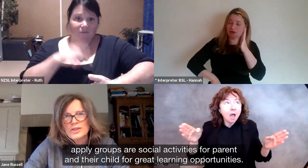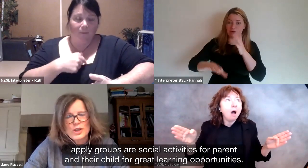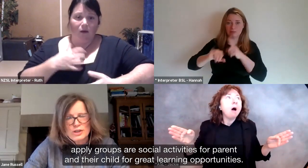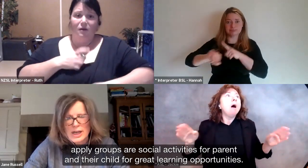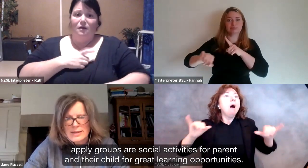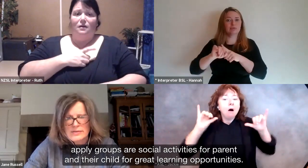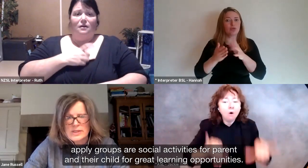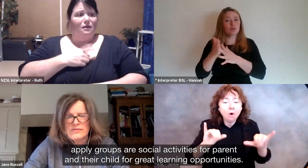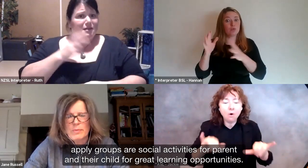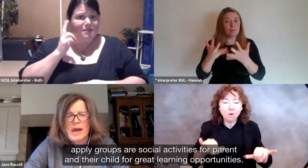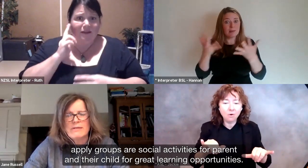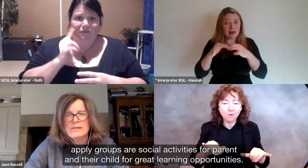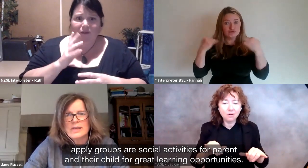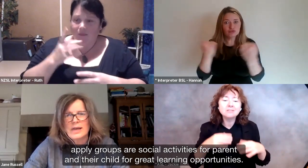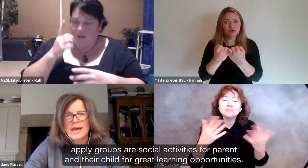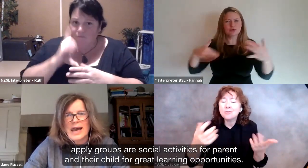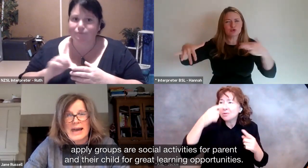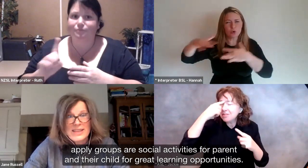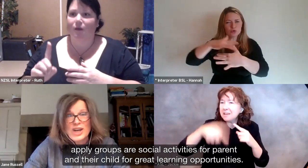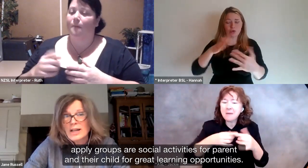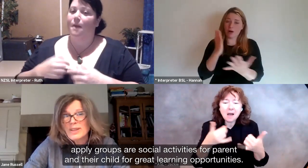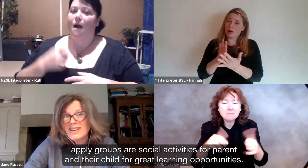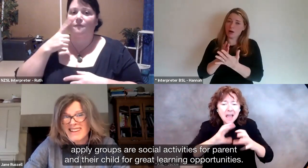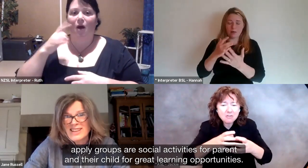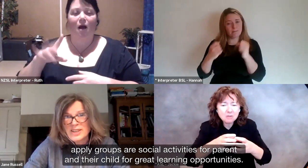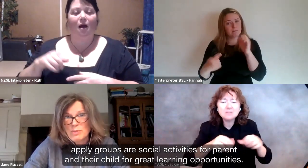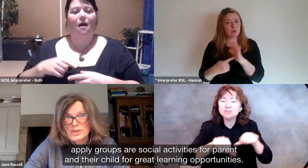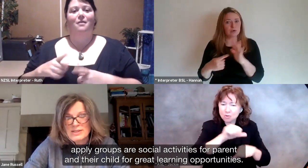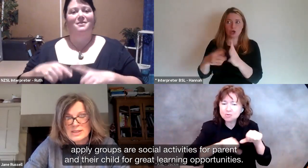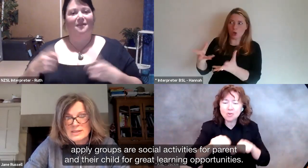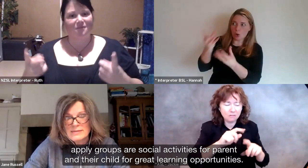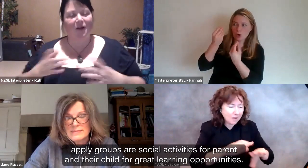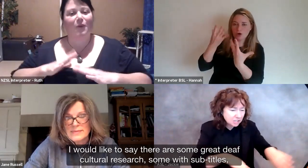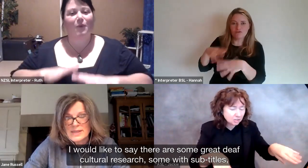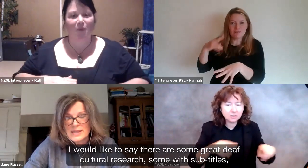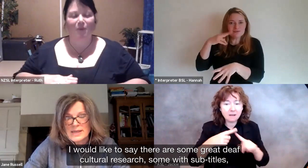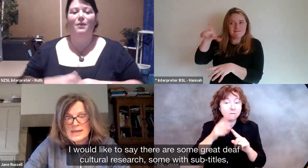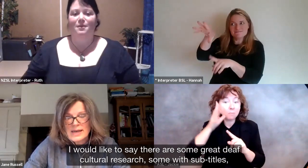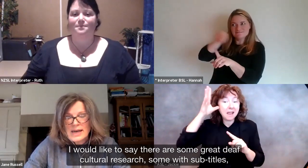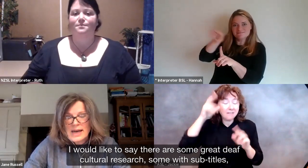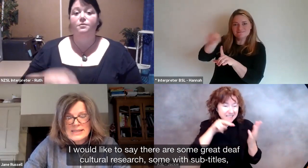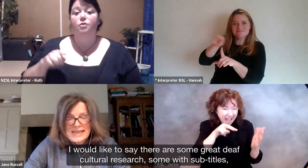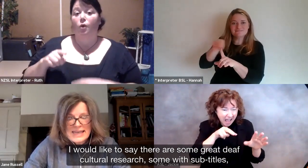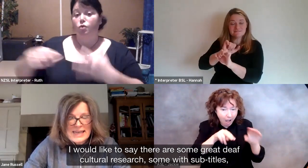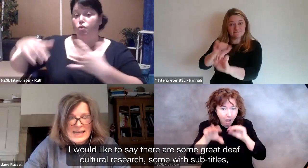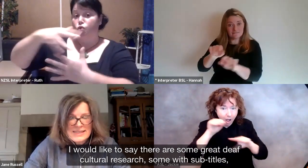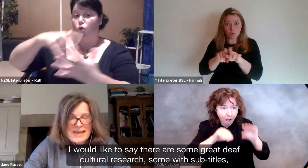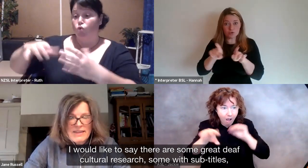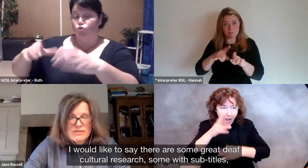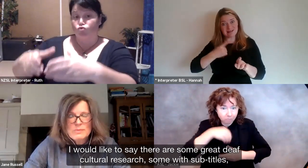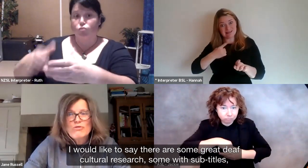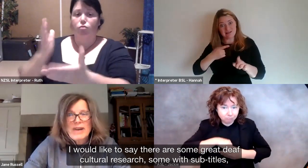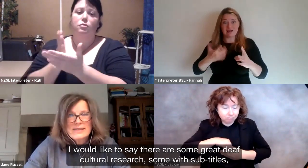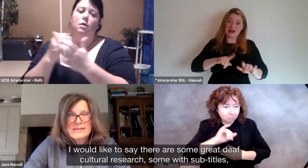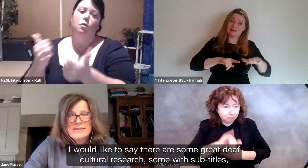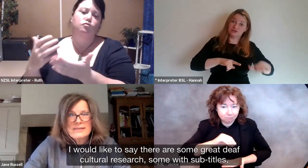groups are social activities for parents and their child, but they're great learning opportunities. And secondly, I'd like to say